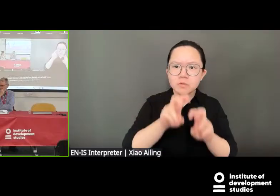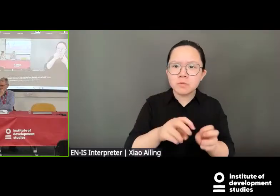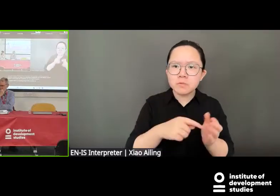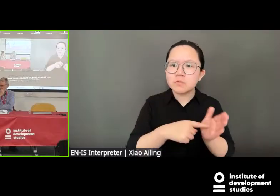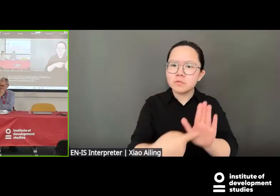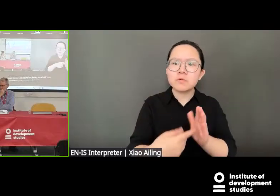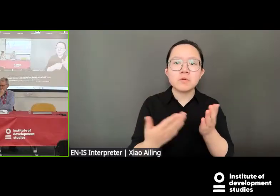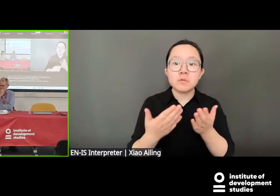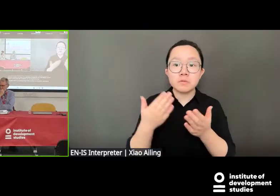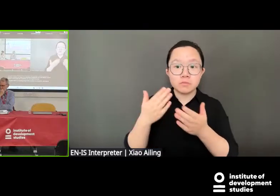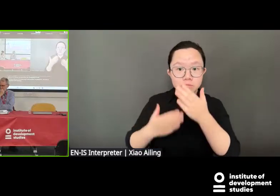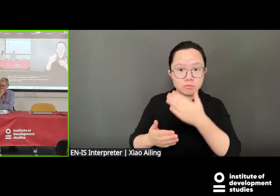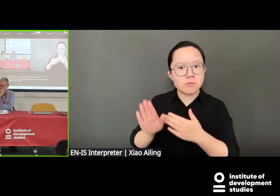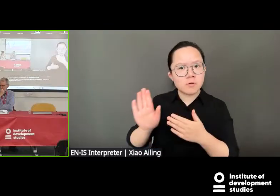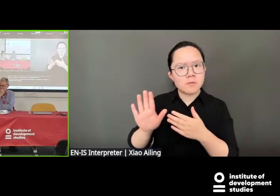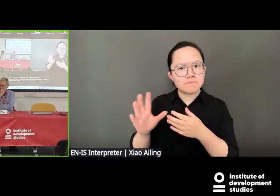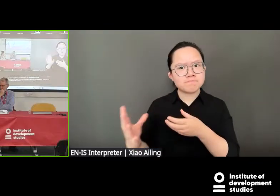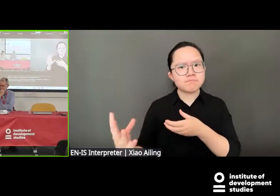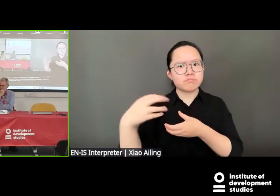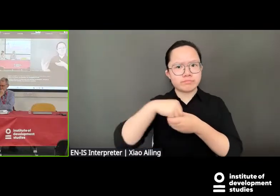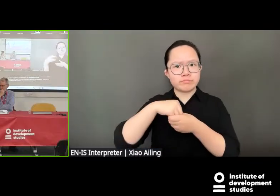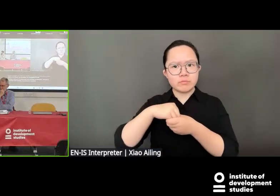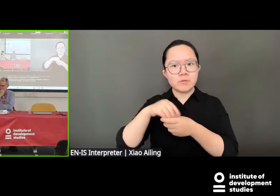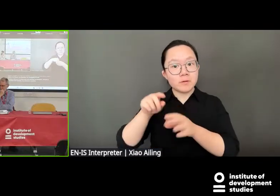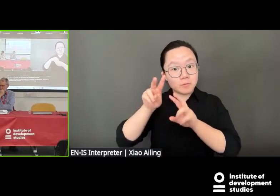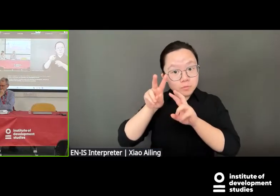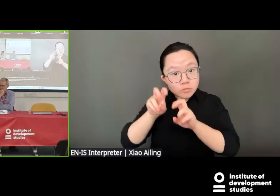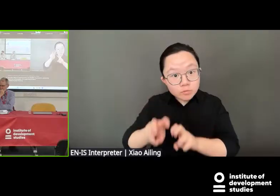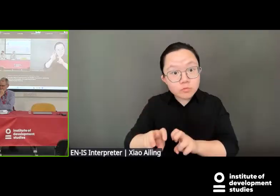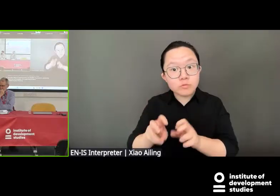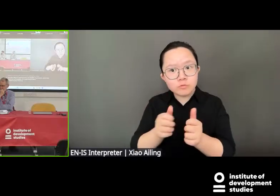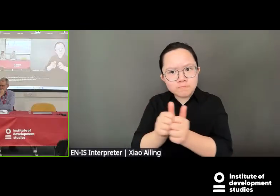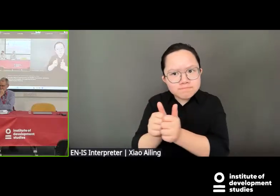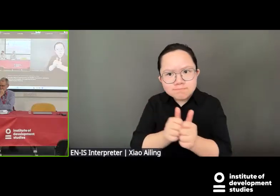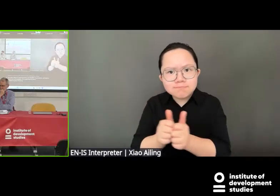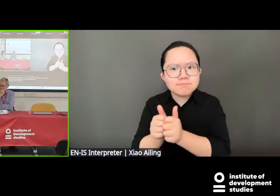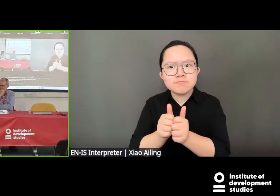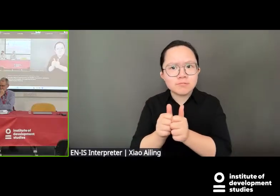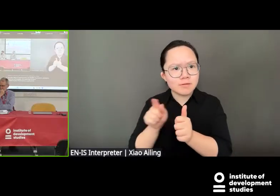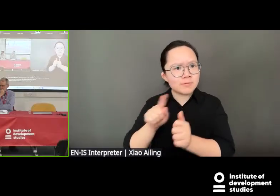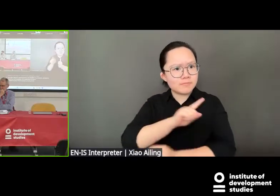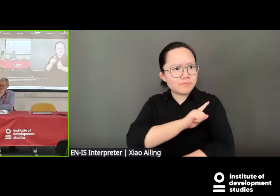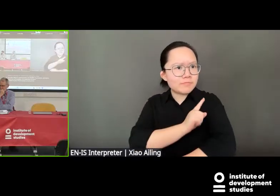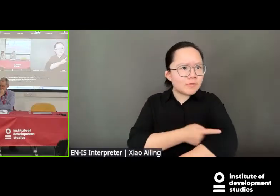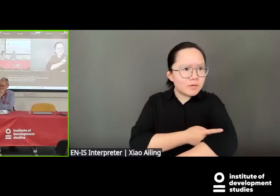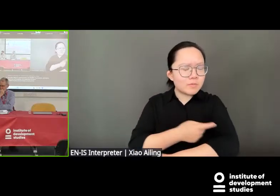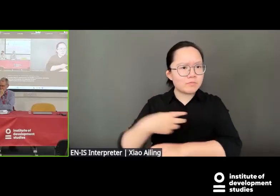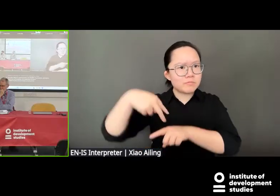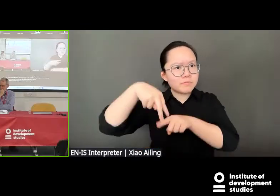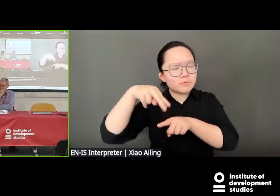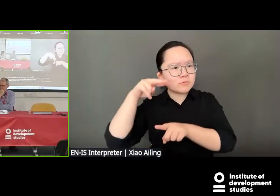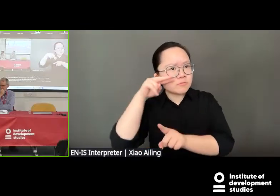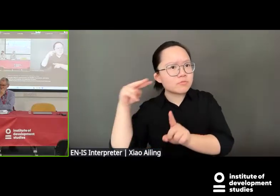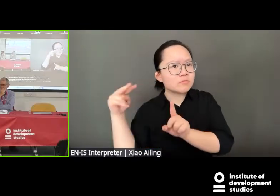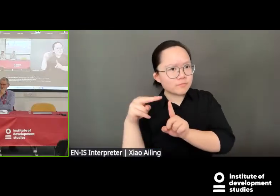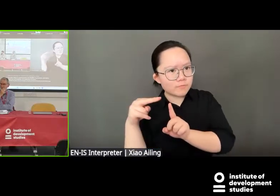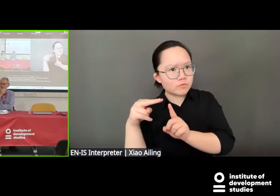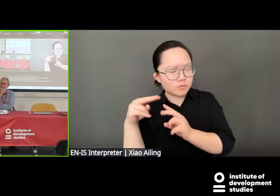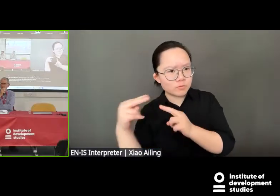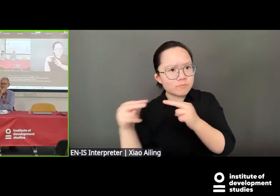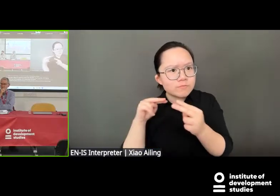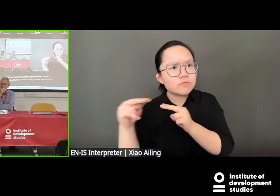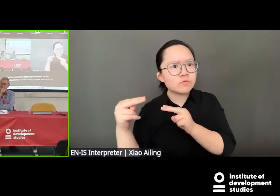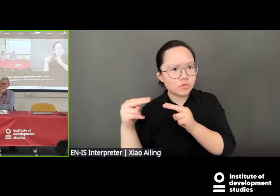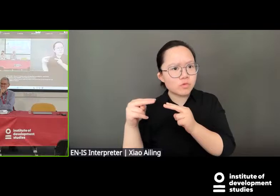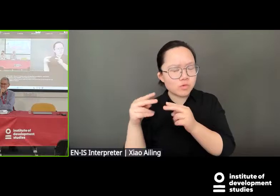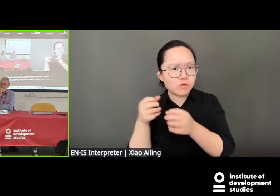and power. And here I'm going to focus on these by looking at the involvement of peer researchers with disabilities in